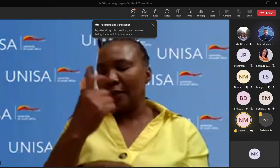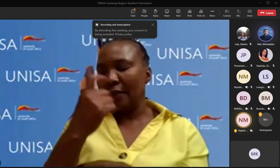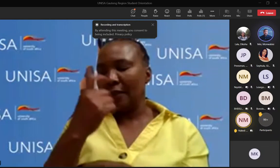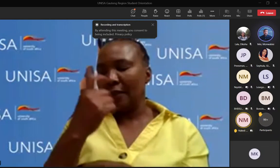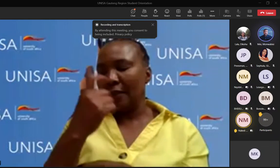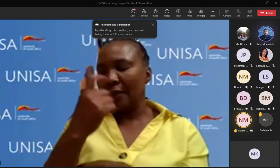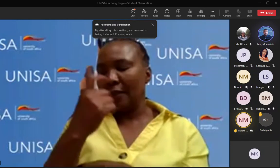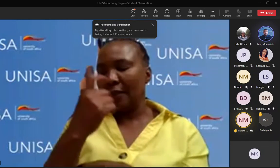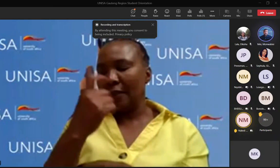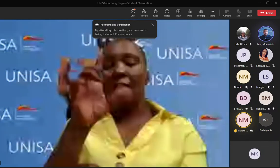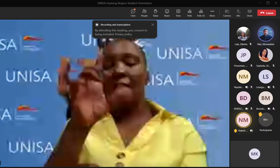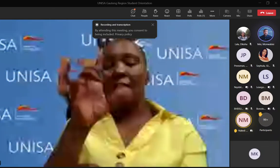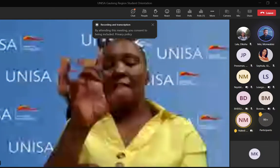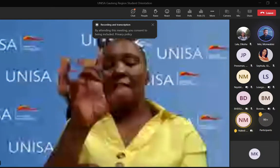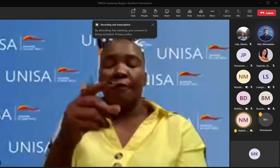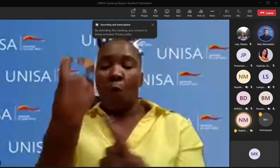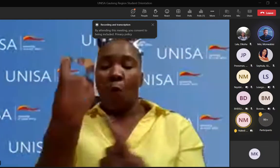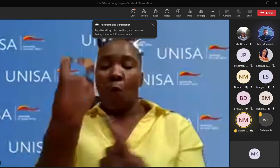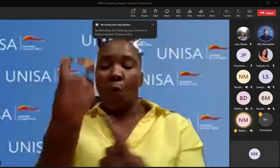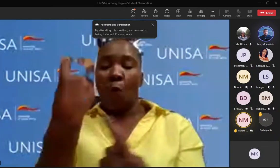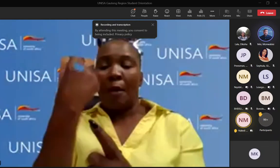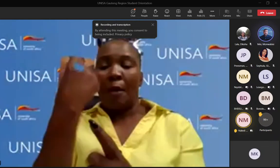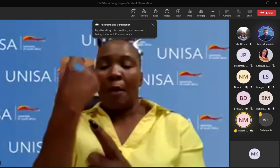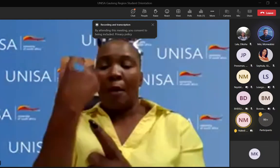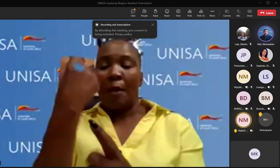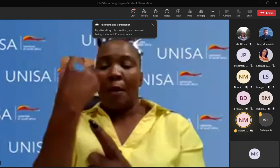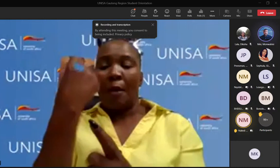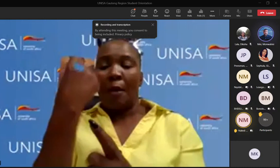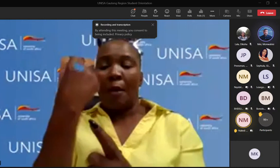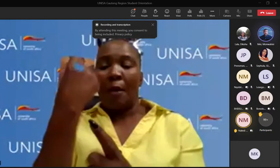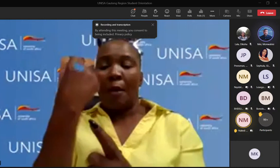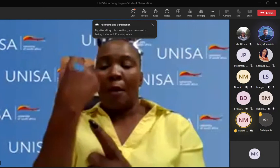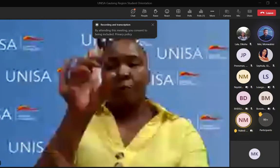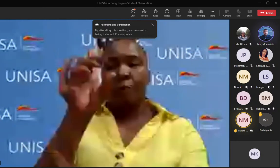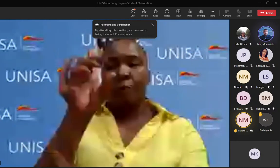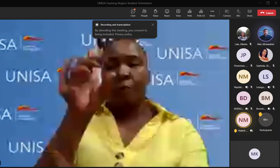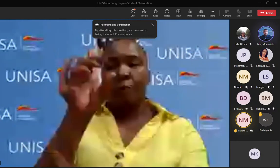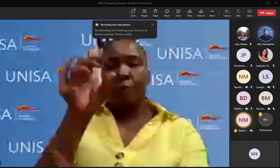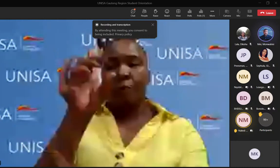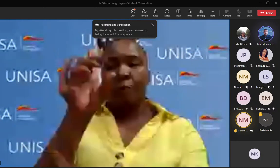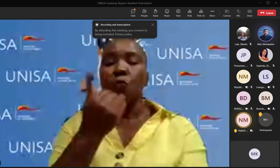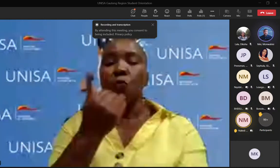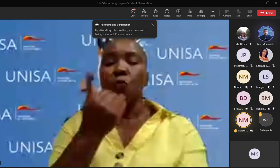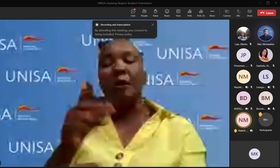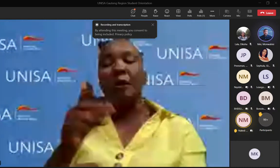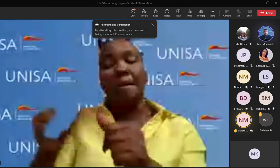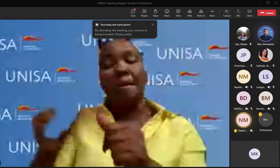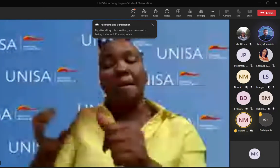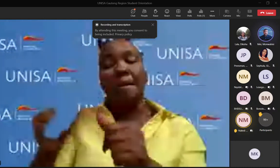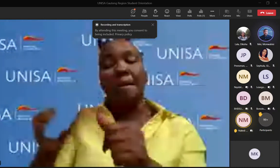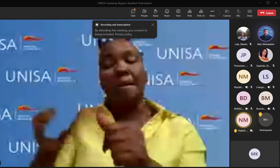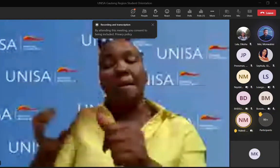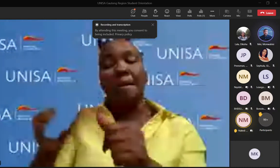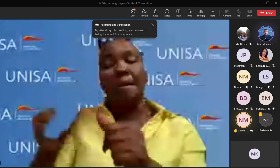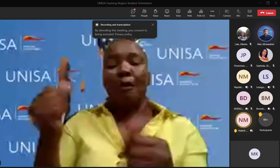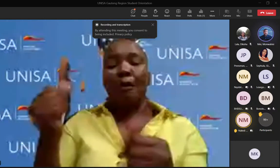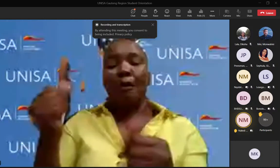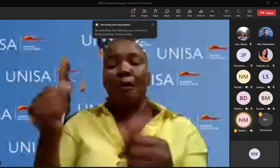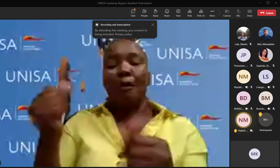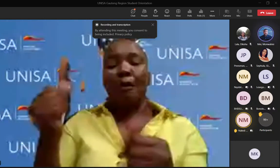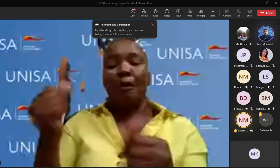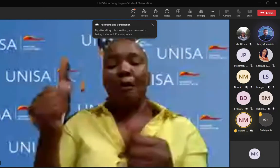someone from DSA app who would be in a better position